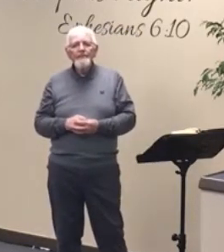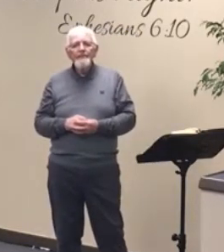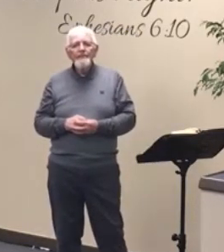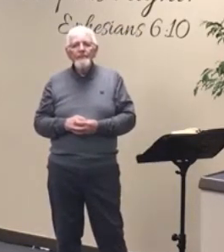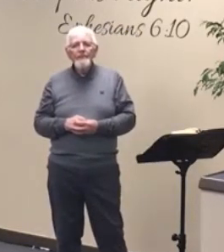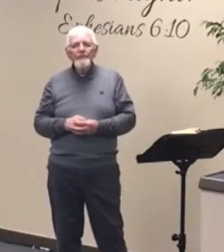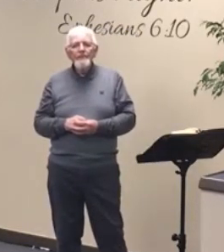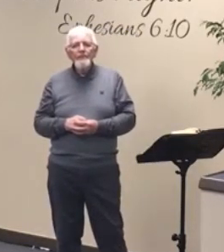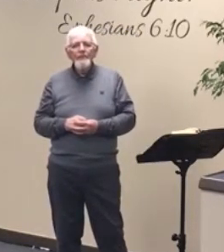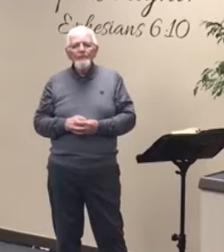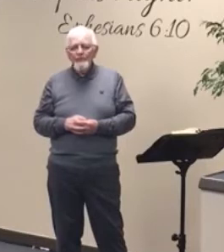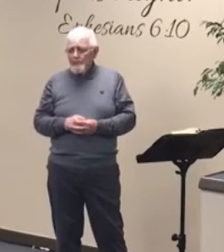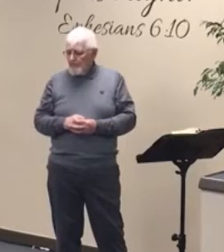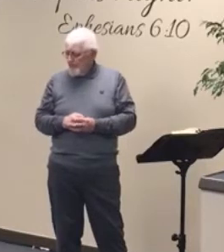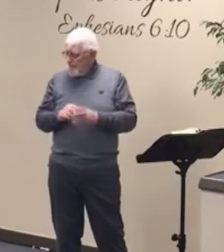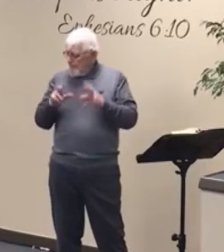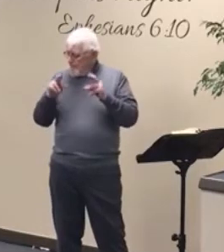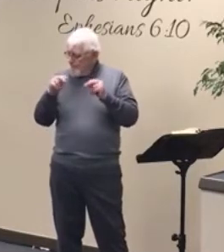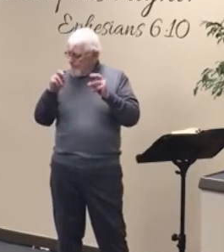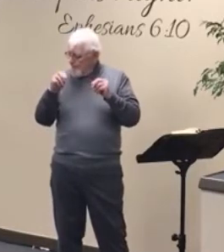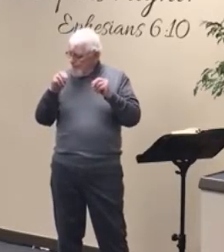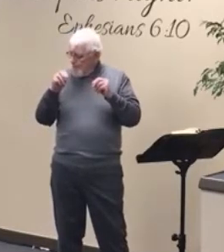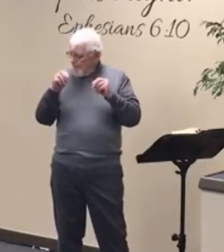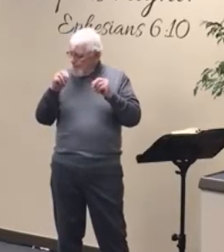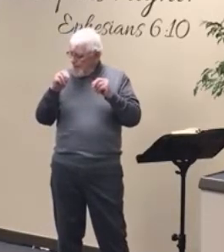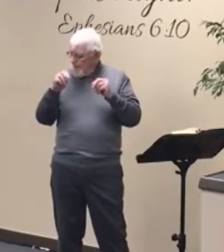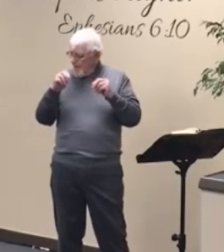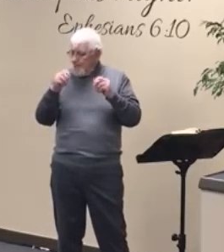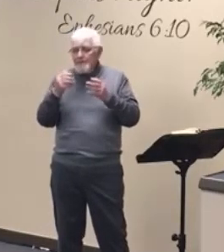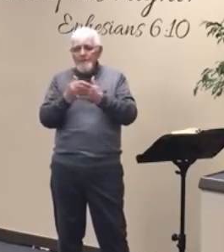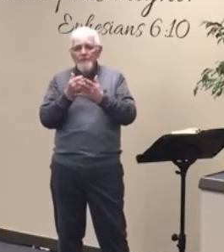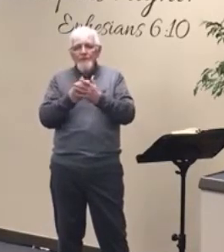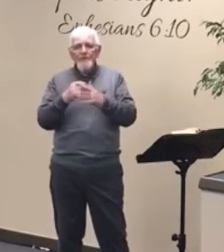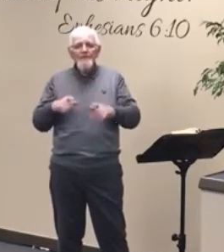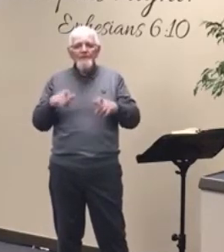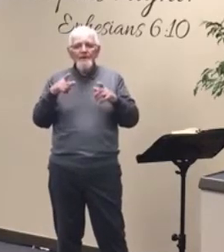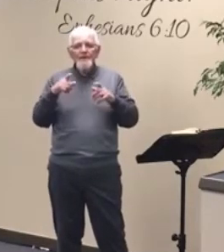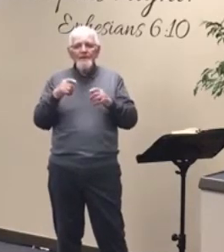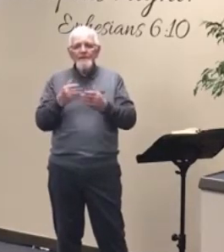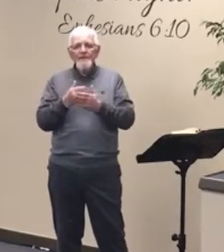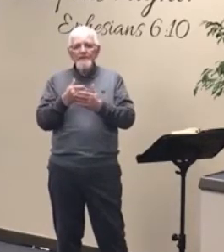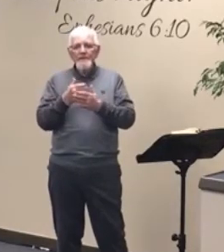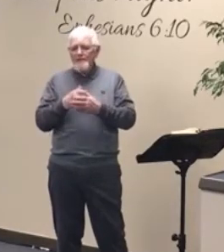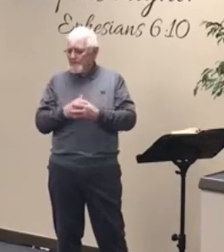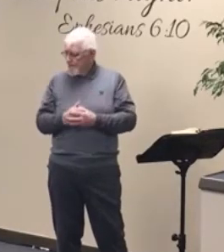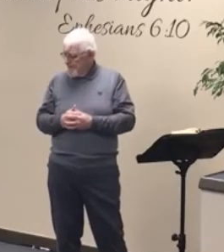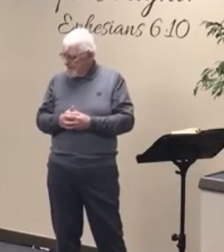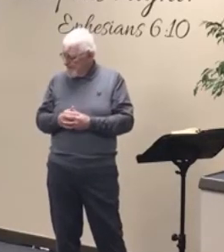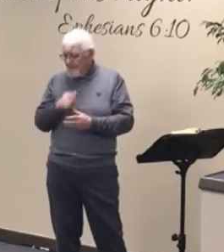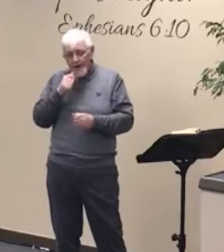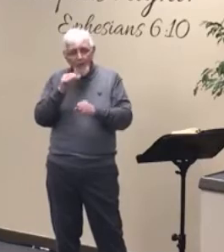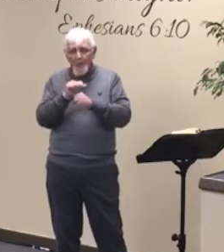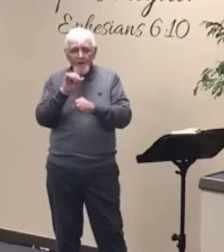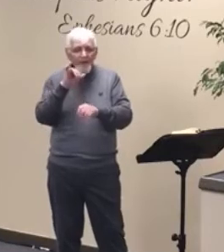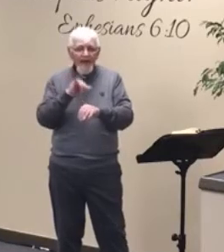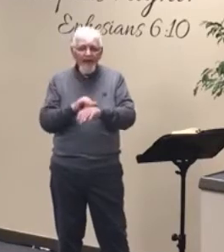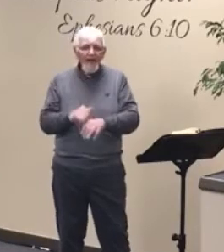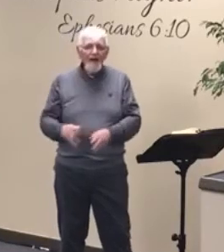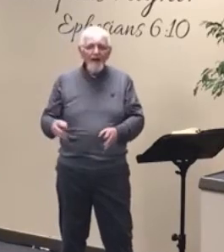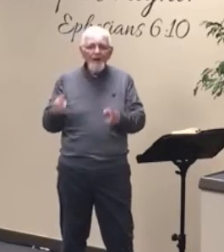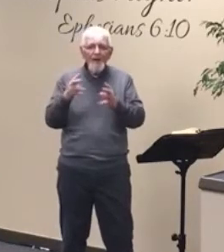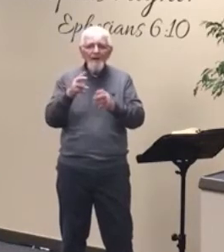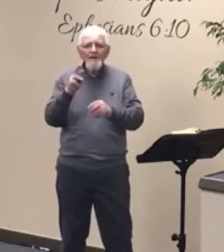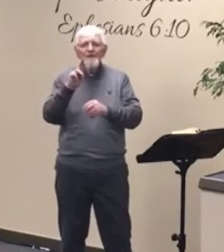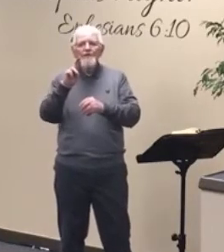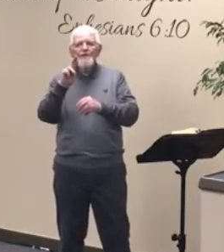There's no bloop, bloop, bloop, bloop. Oh, we get a new life. It doesn't work that way, right? In